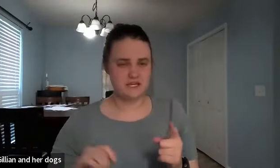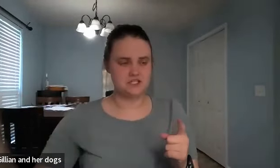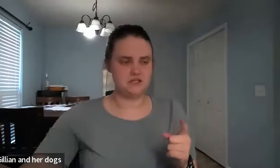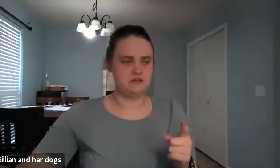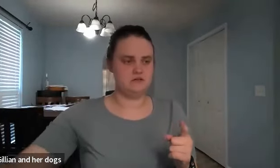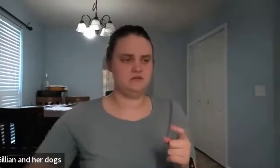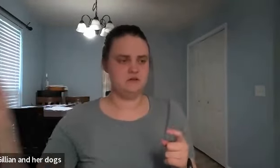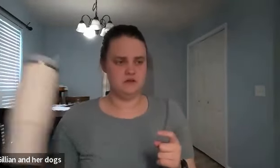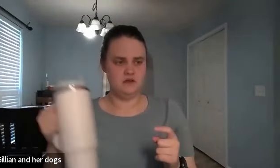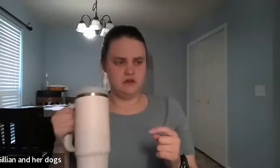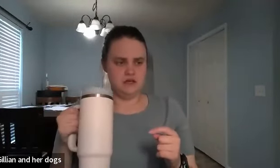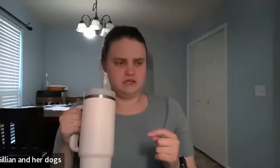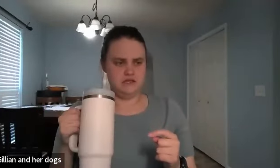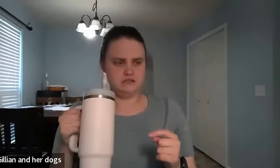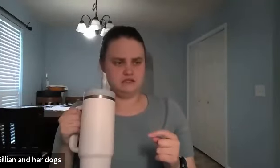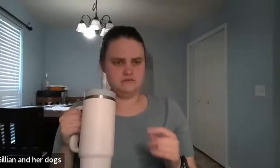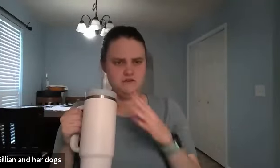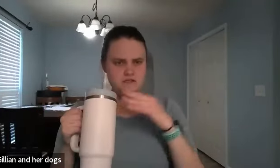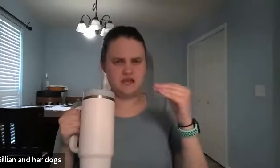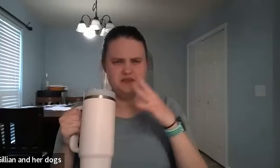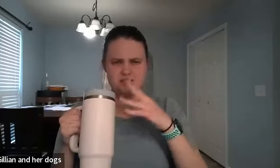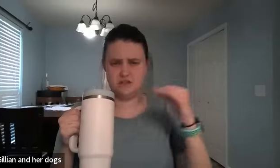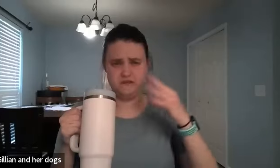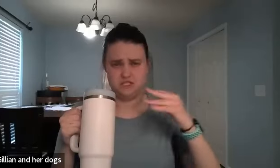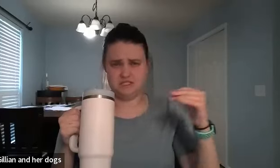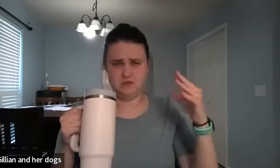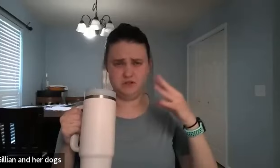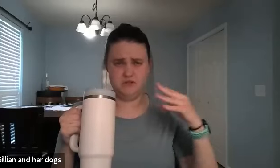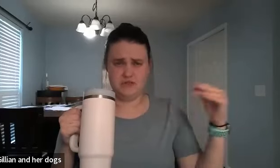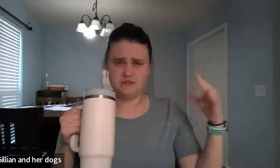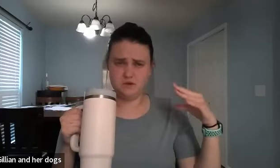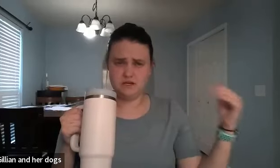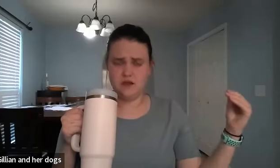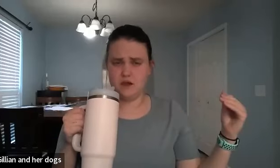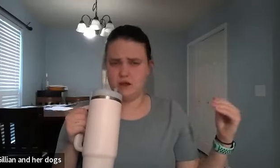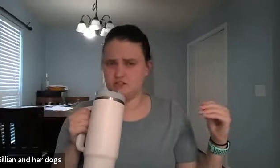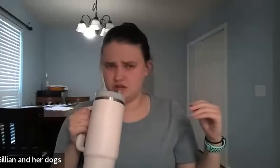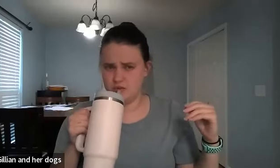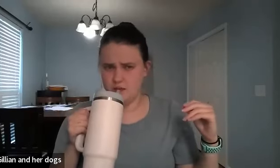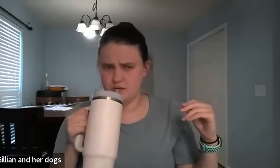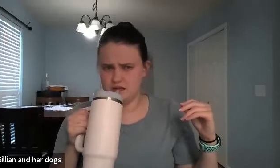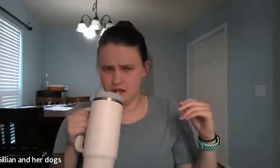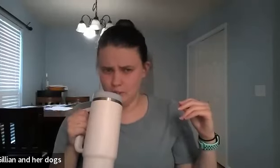Jellyfish is I think jellyfish is similar to this one. I'll check on that one again.